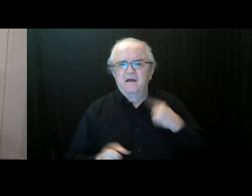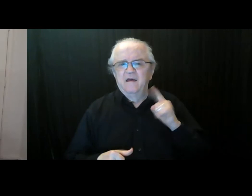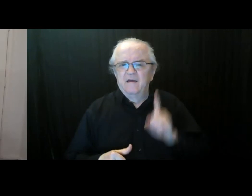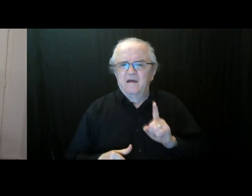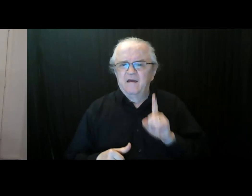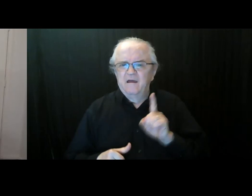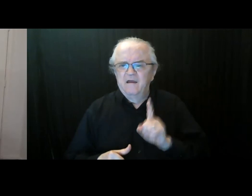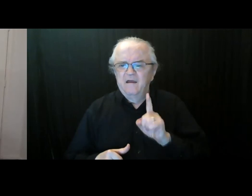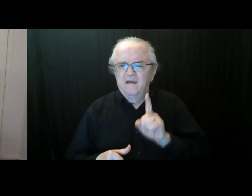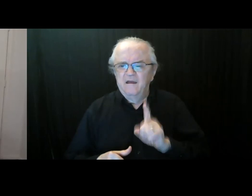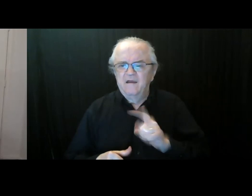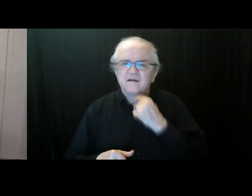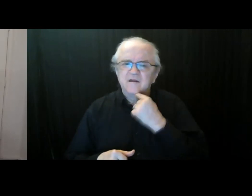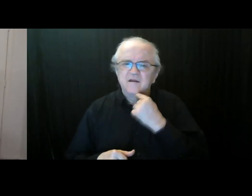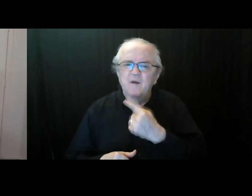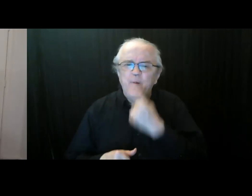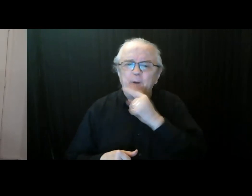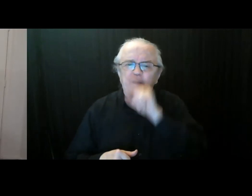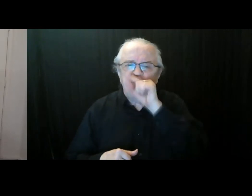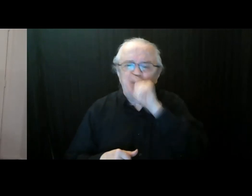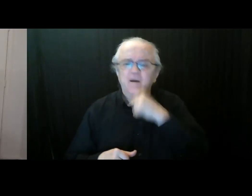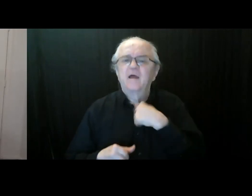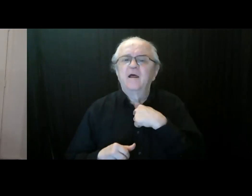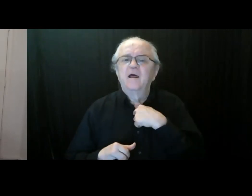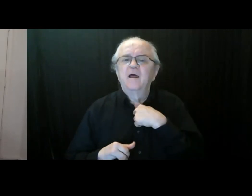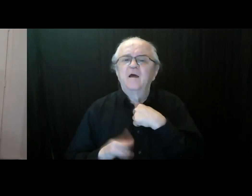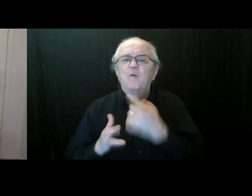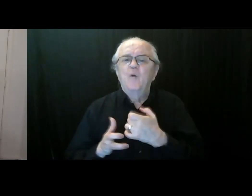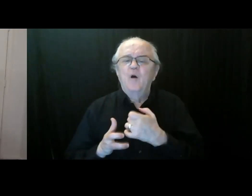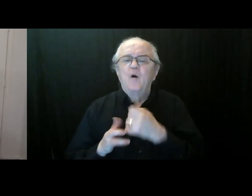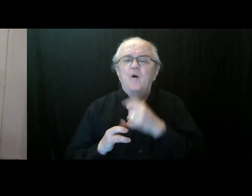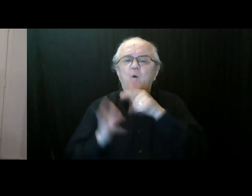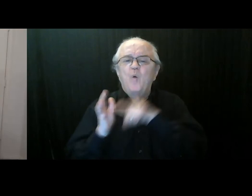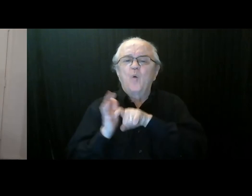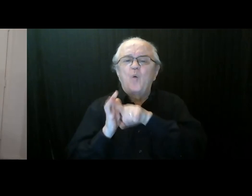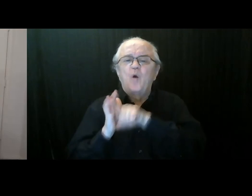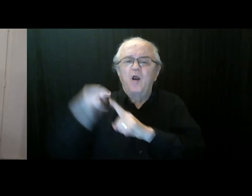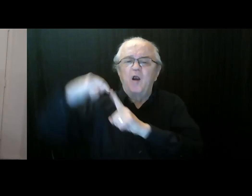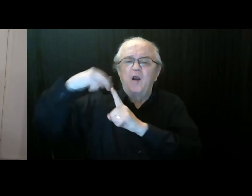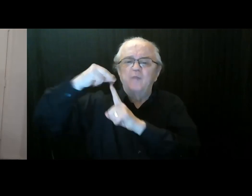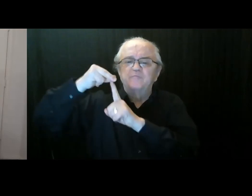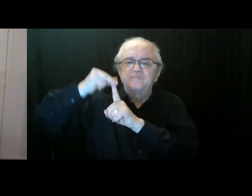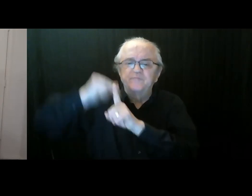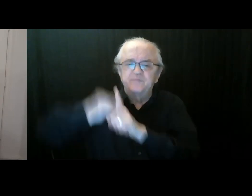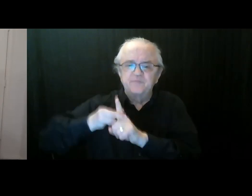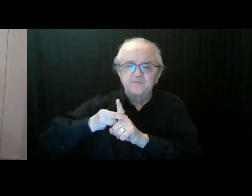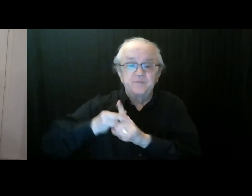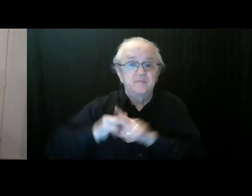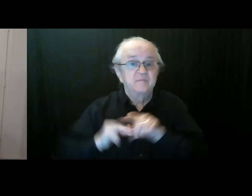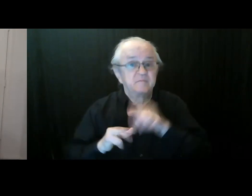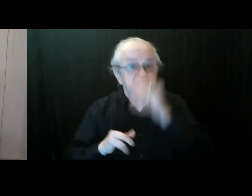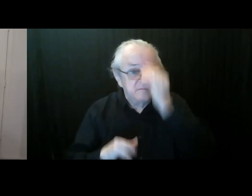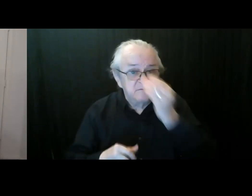told the robin that I would like a worm on a stick. For any of you who are interested, the worm on the stick